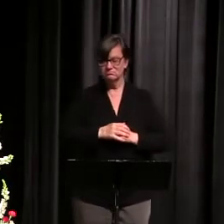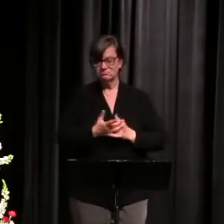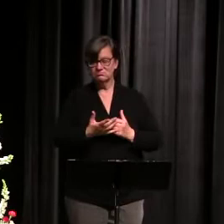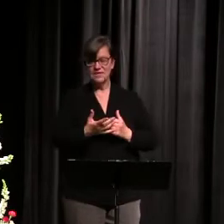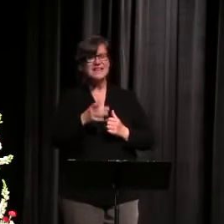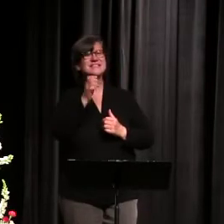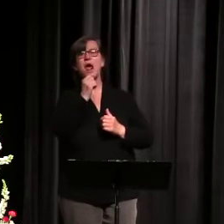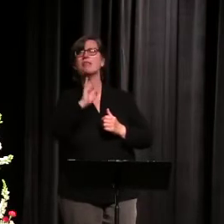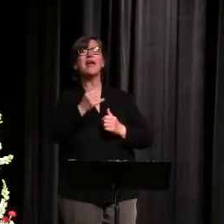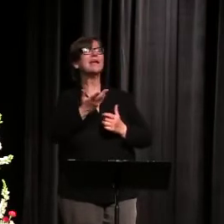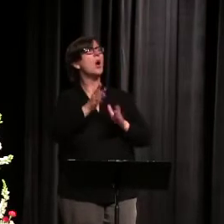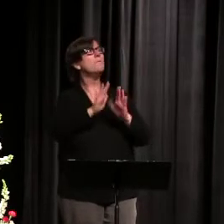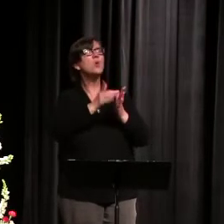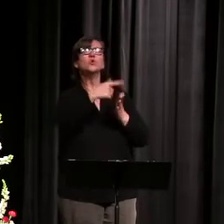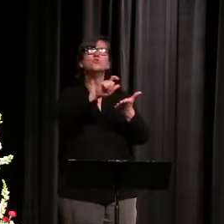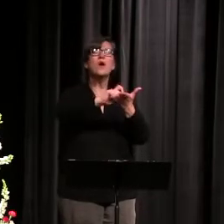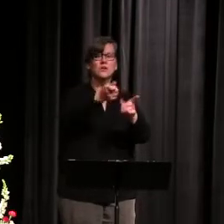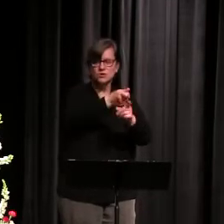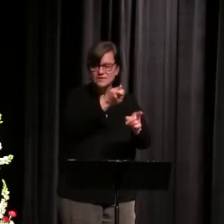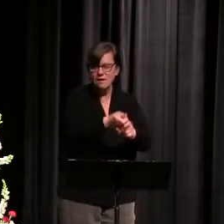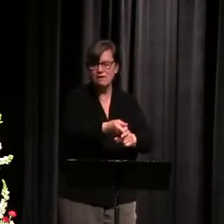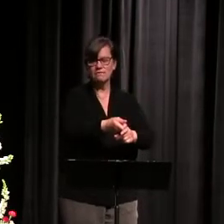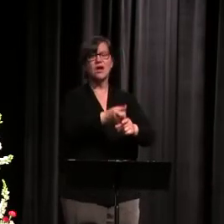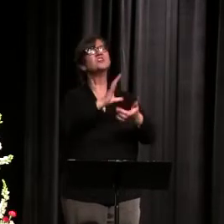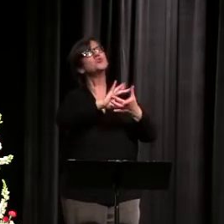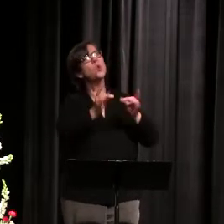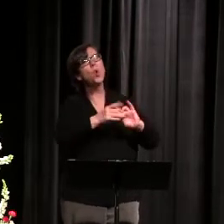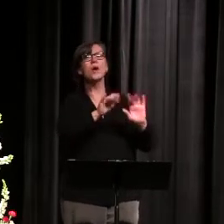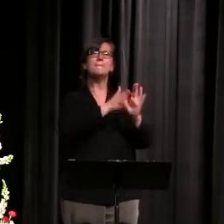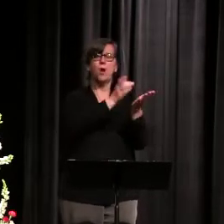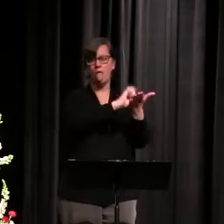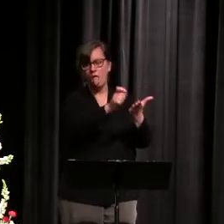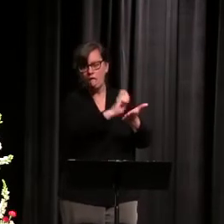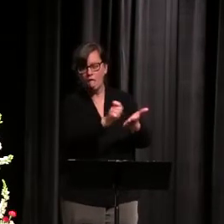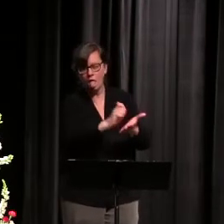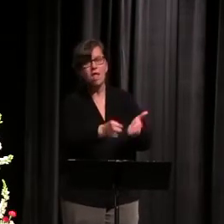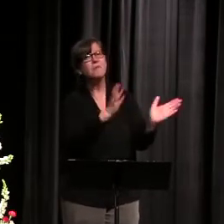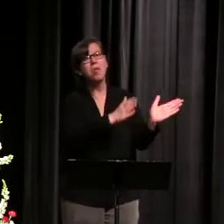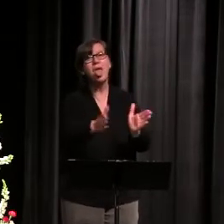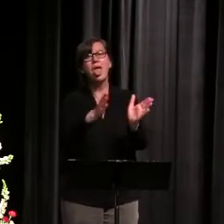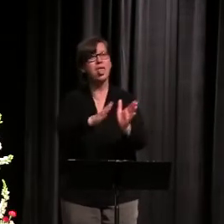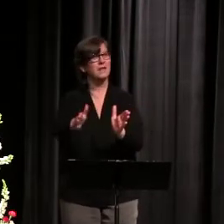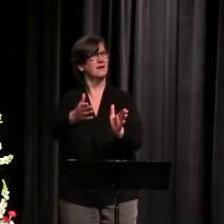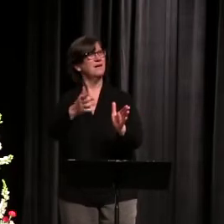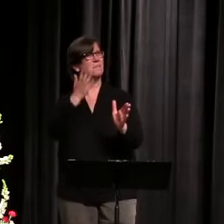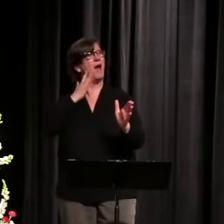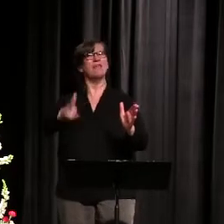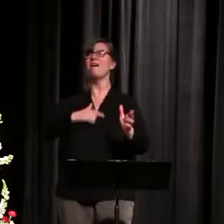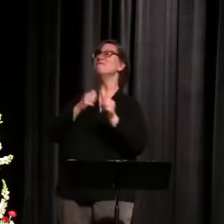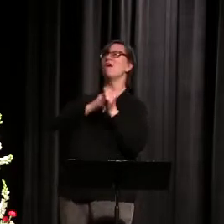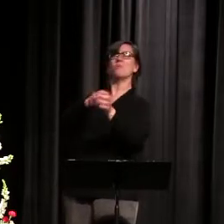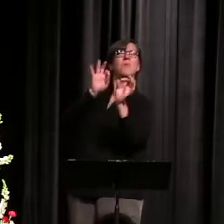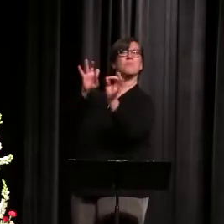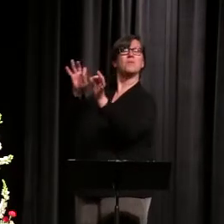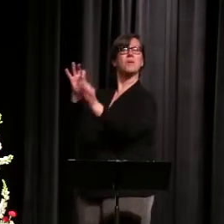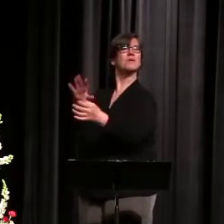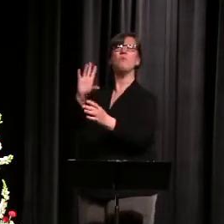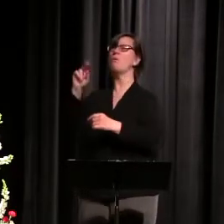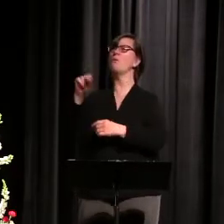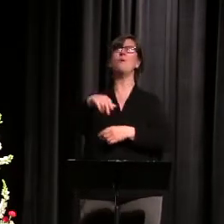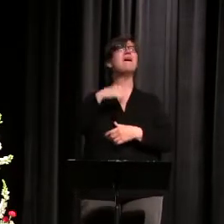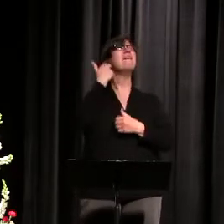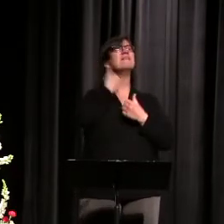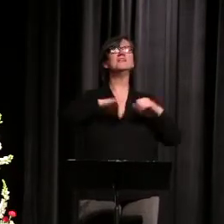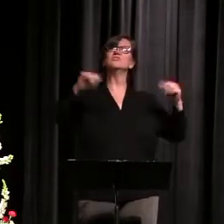goes. That's just not how life works. Each day there will be challenges, and some days they might be bigger than normal. Each challenge shouldn't